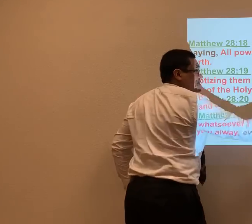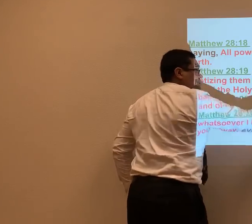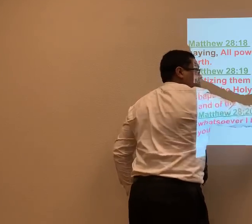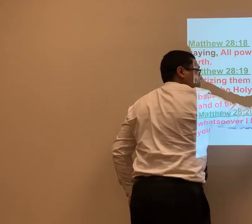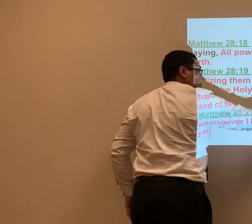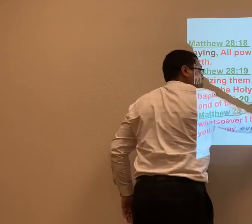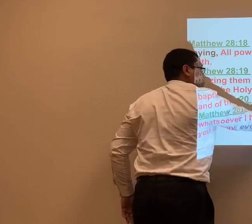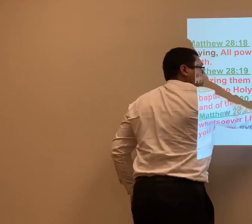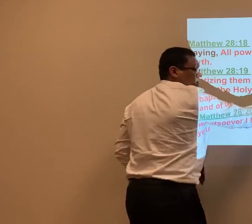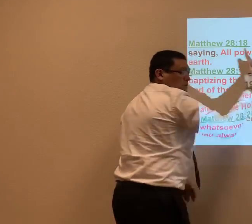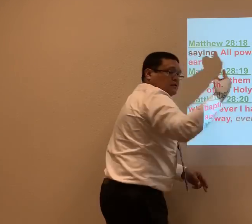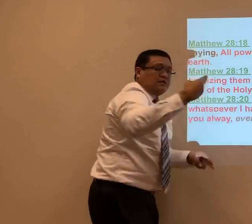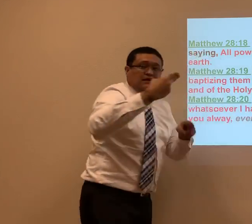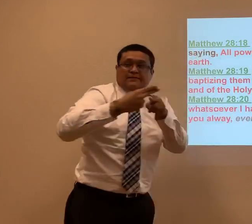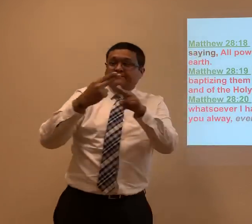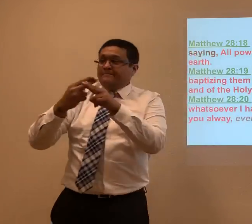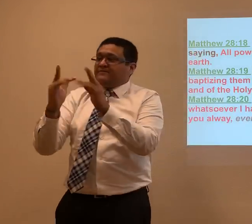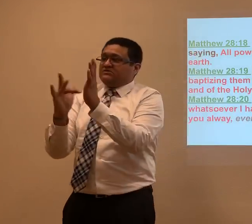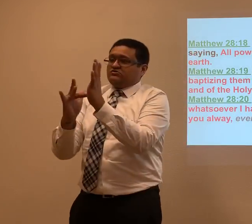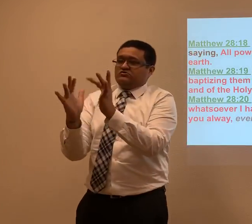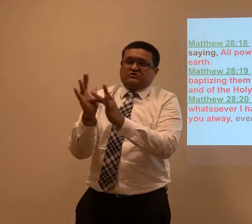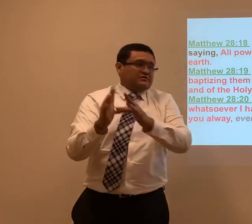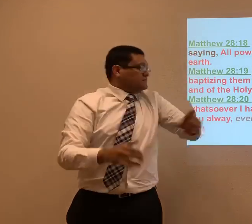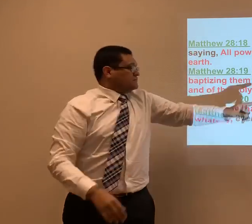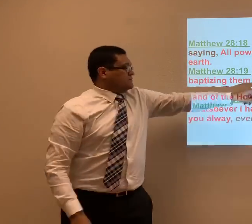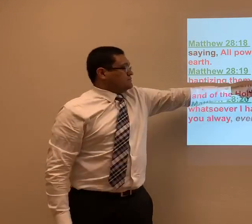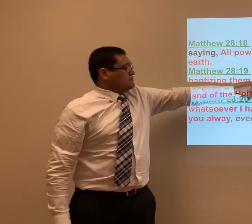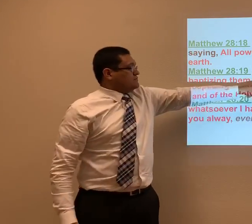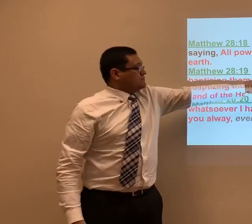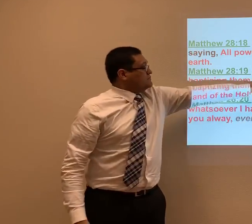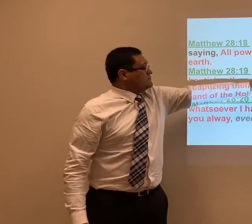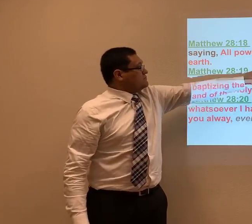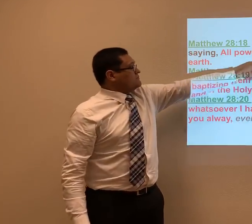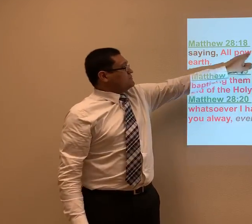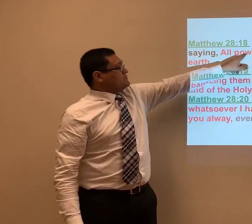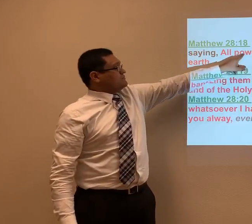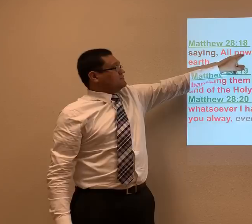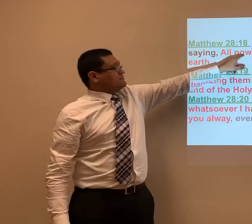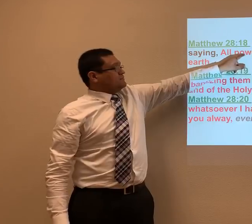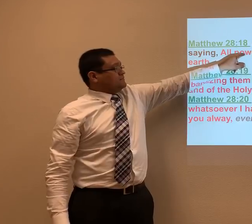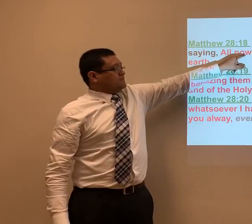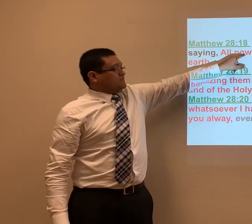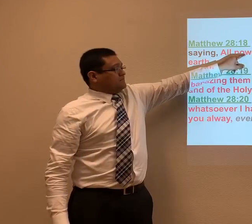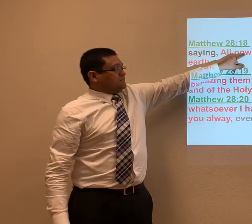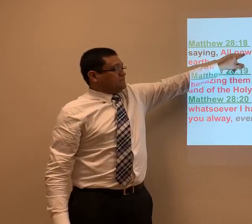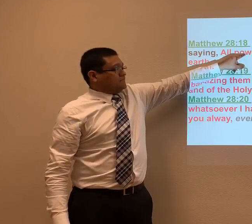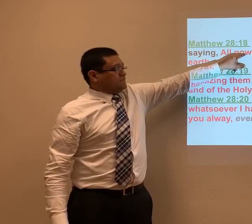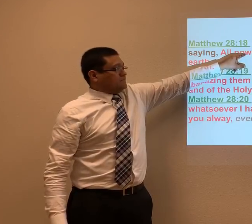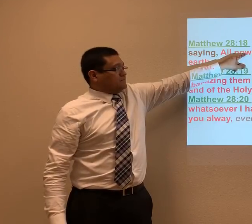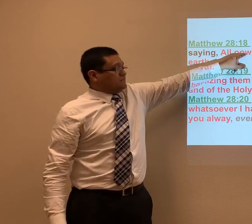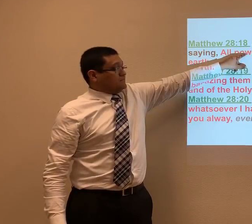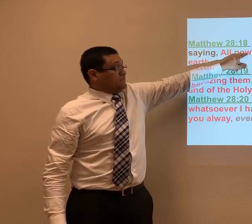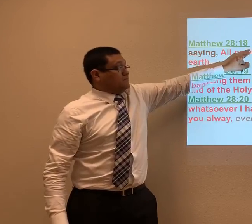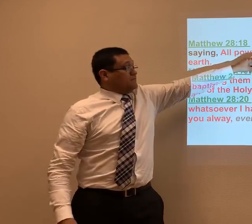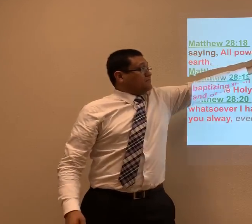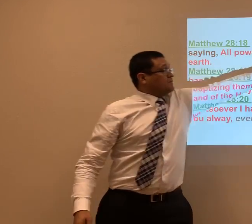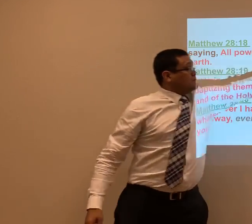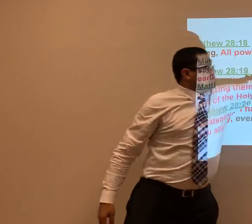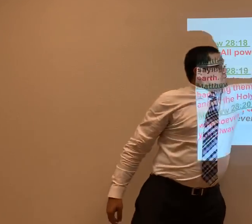Ghost. These titles is all in one. It's all in the name of Jesus. Because Jesus had all